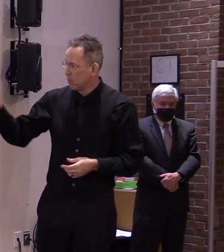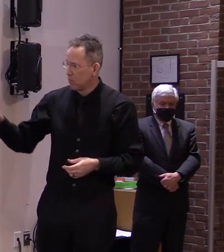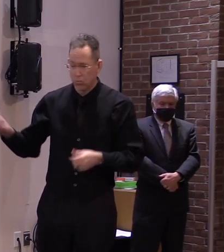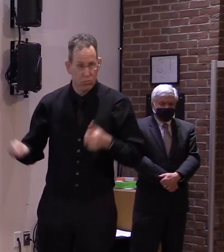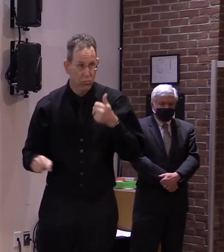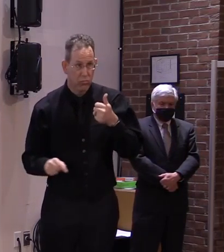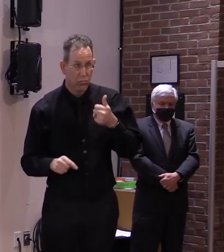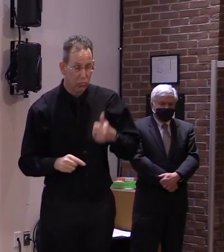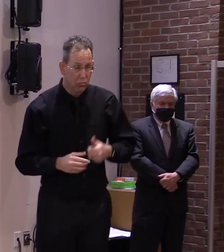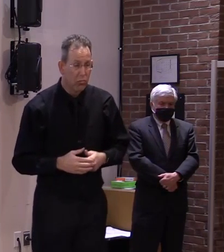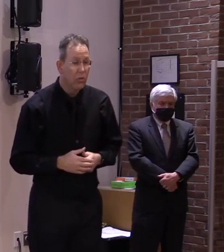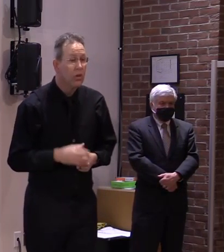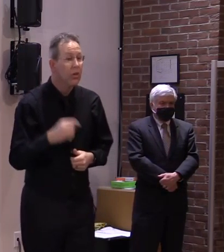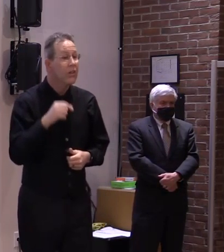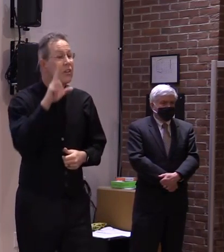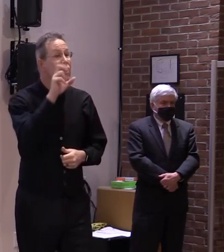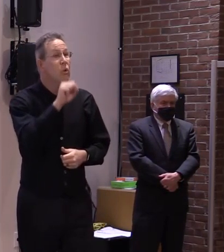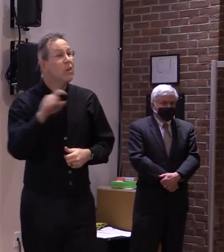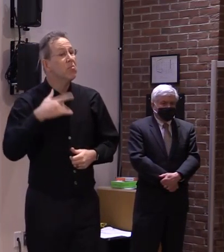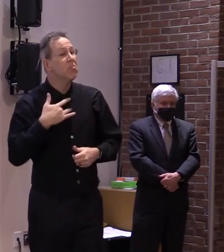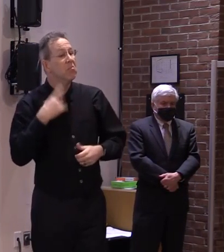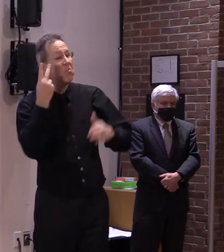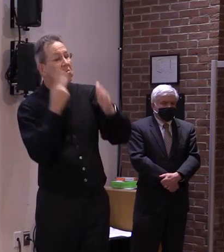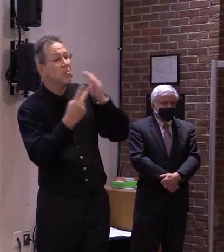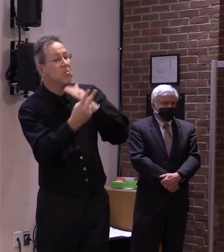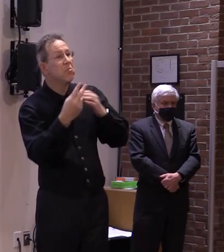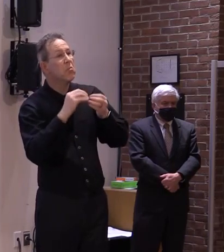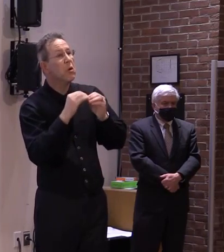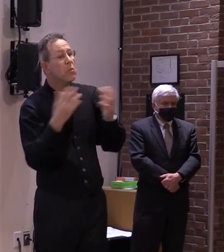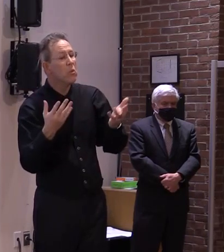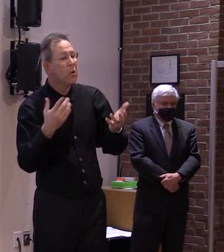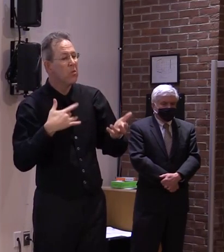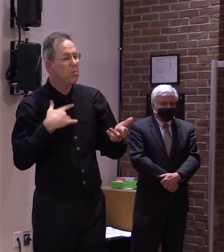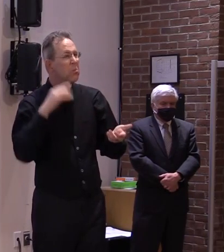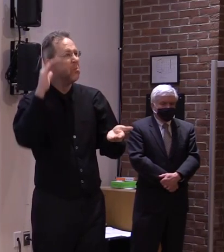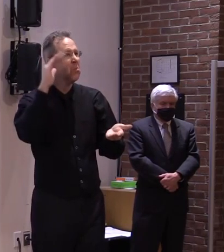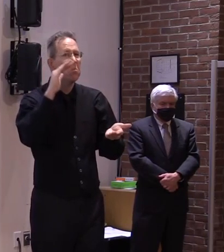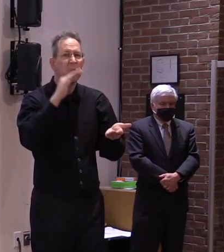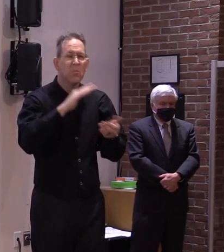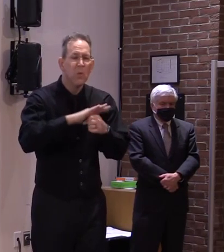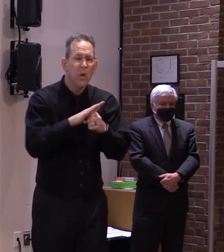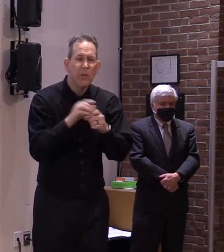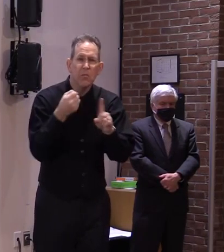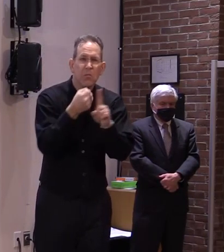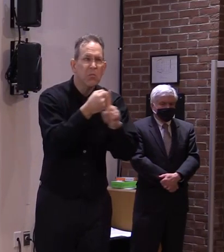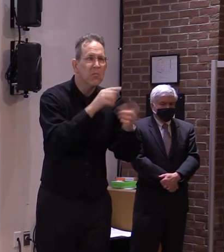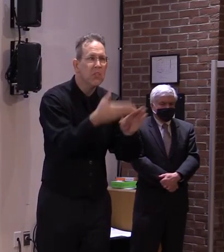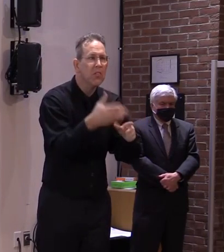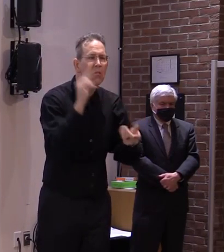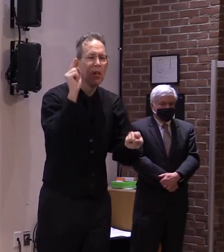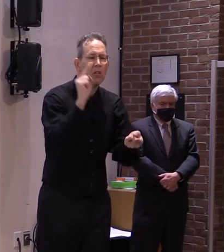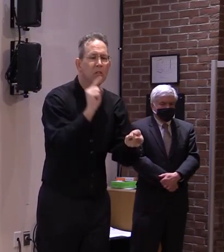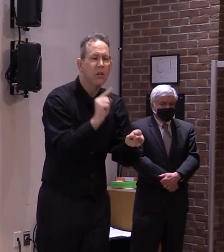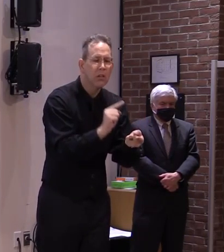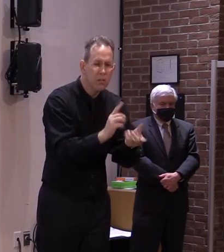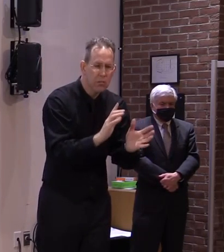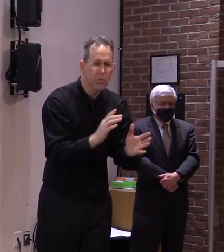continue their decline, we should expect to see both case and fatality numbers improve significantly in the weeks